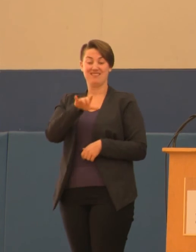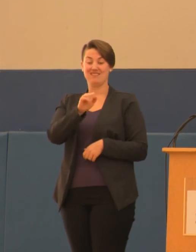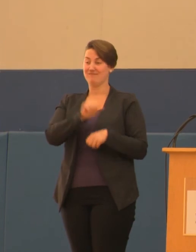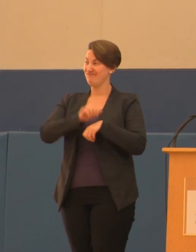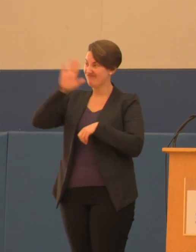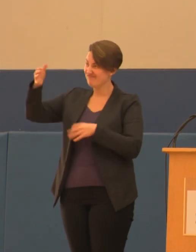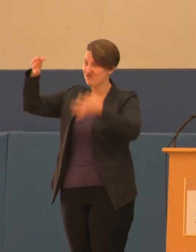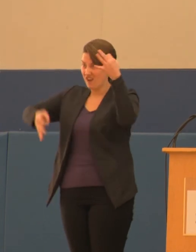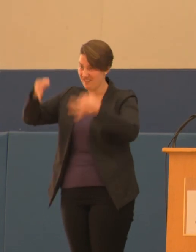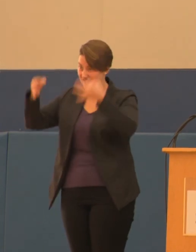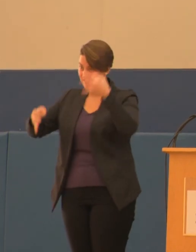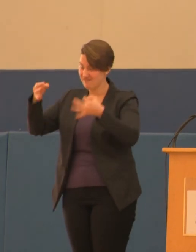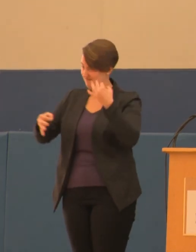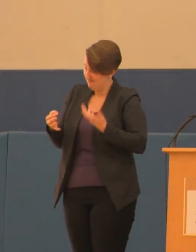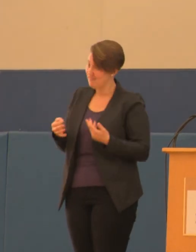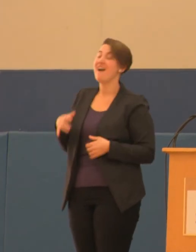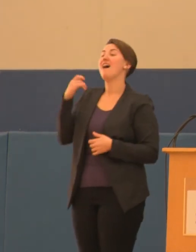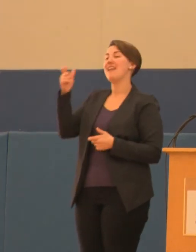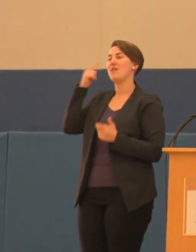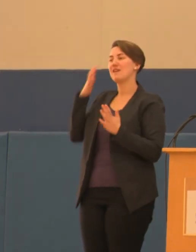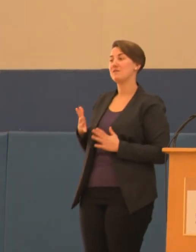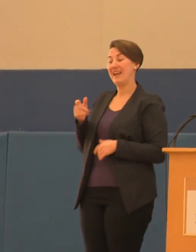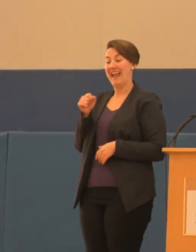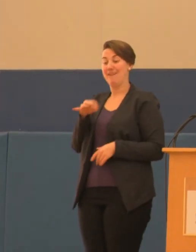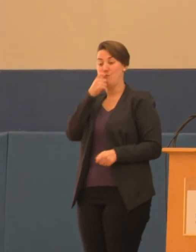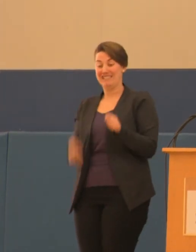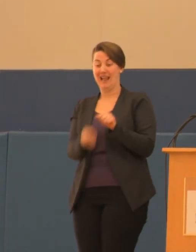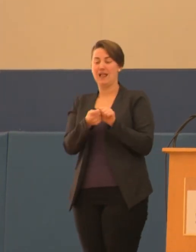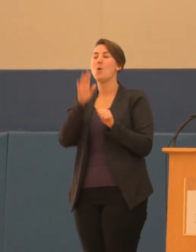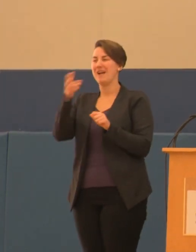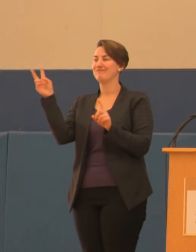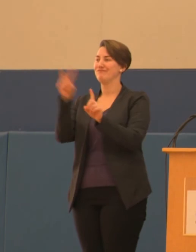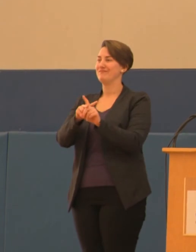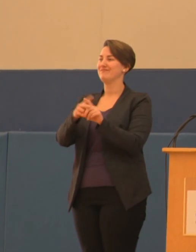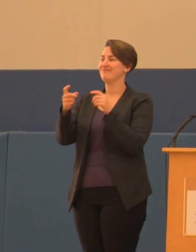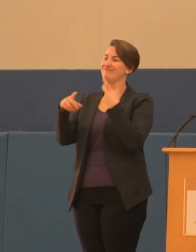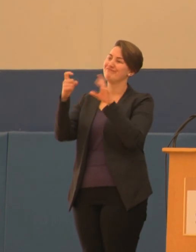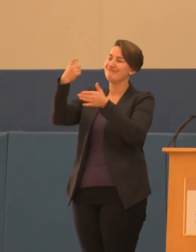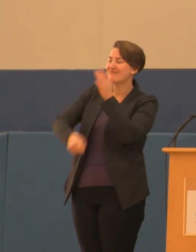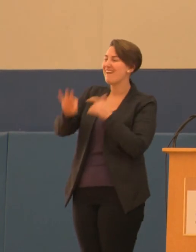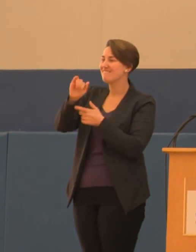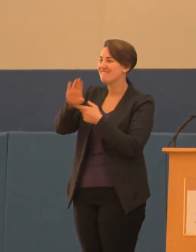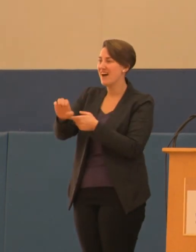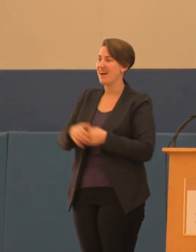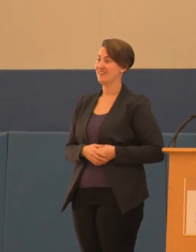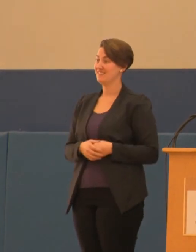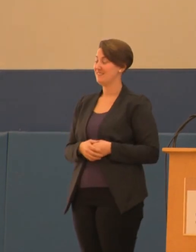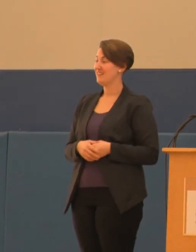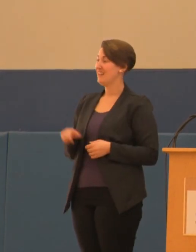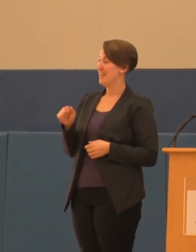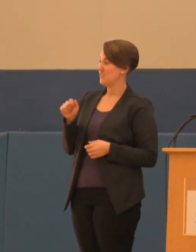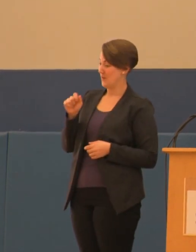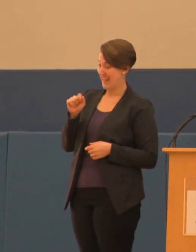and the governor has now said our commissioner can issue fines to those type of employees. Yeah. So if you're an employer who really has a negative animus and